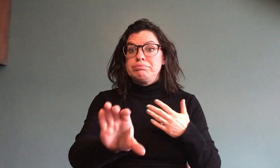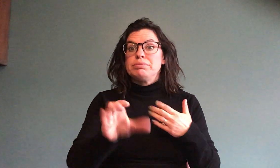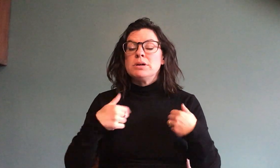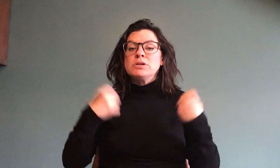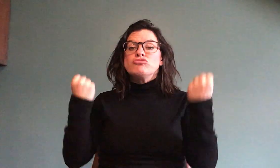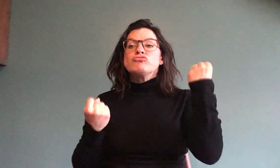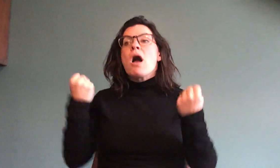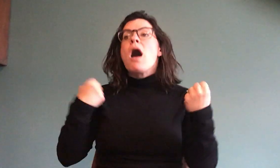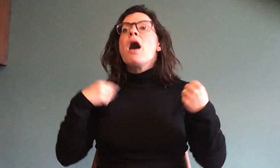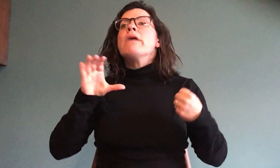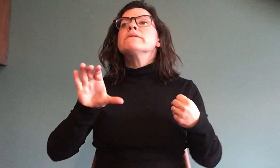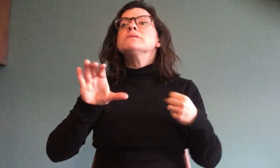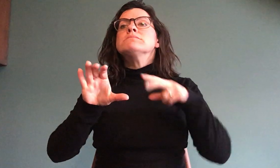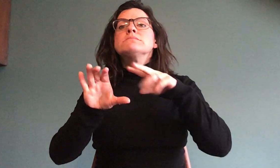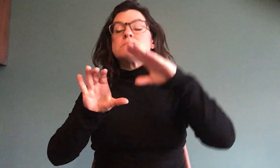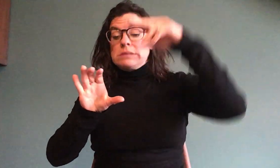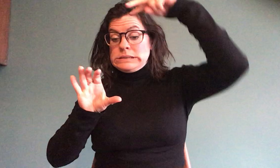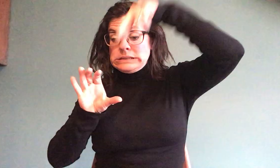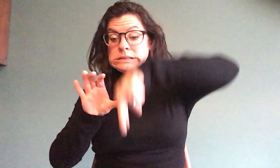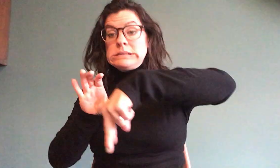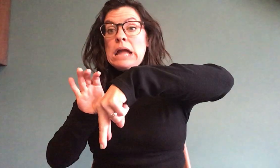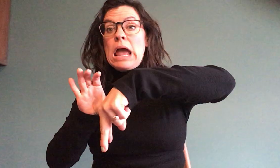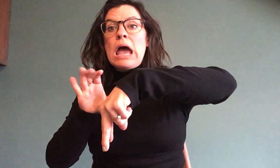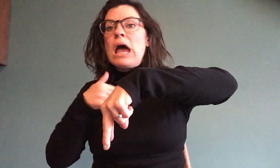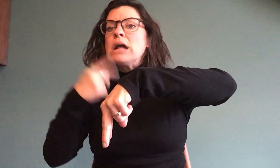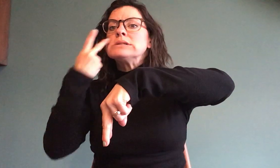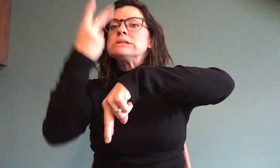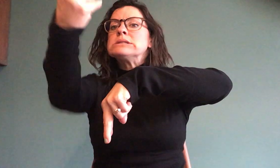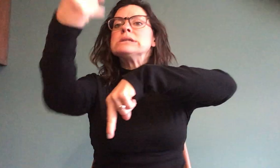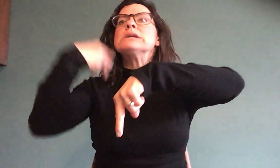see over the bulldozer? Anybody want to tell me how that might happen?